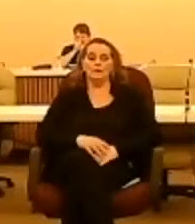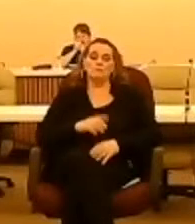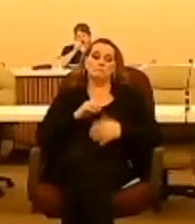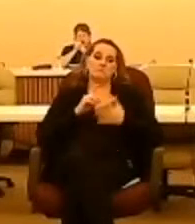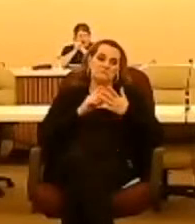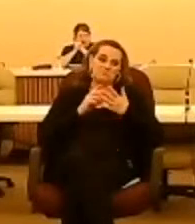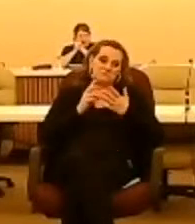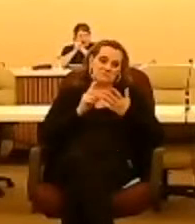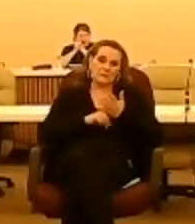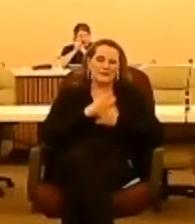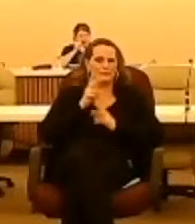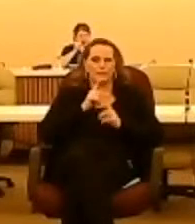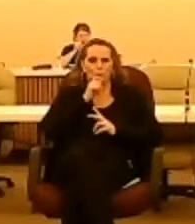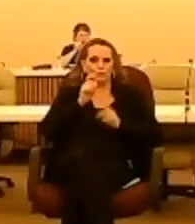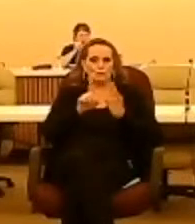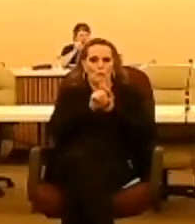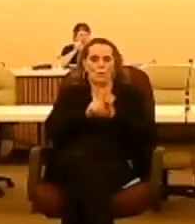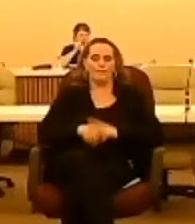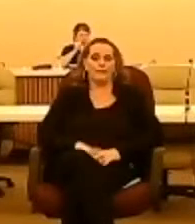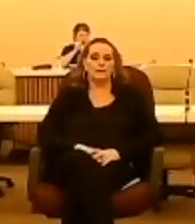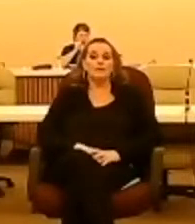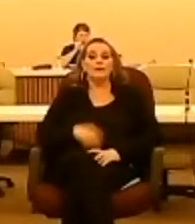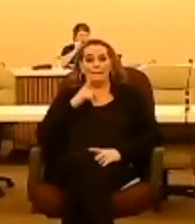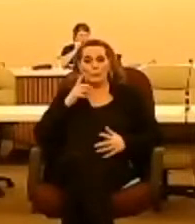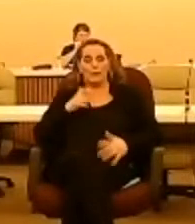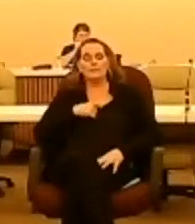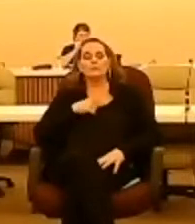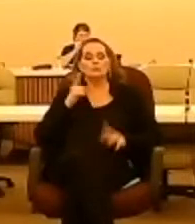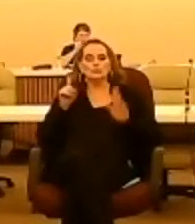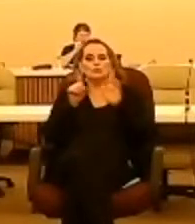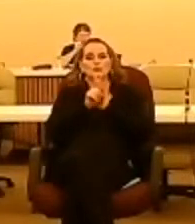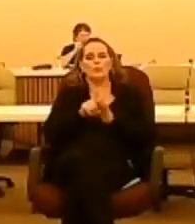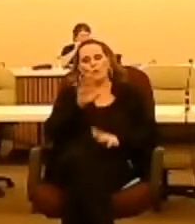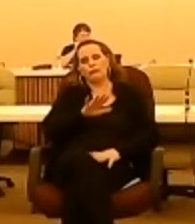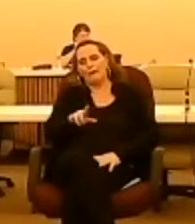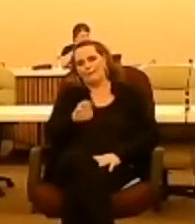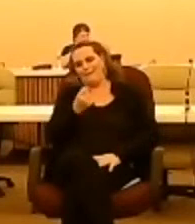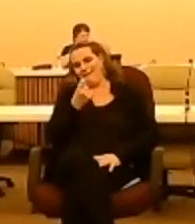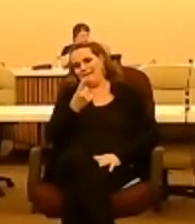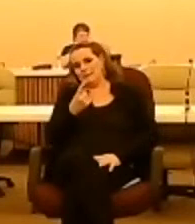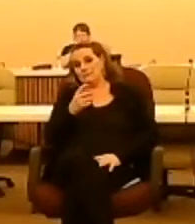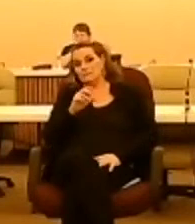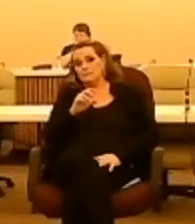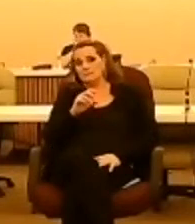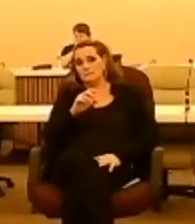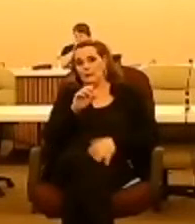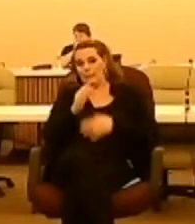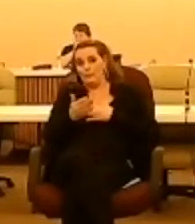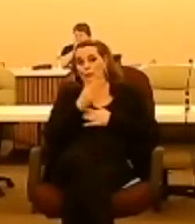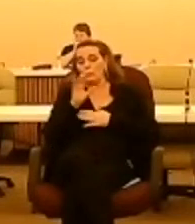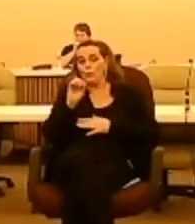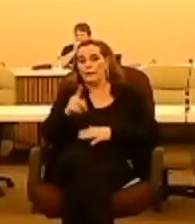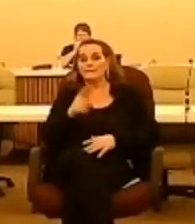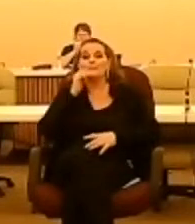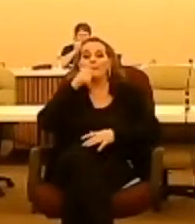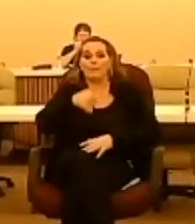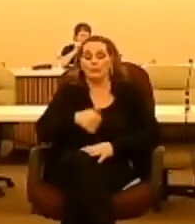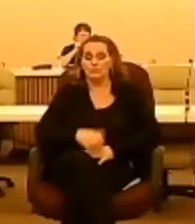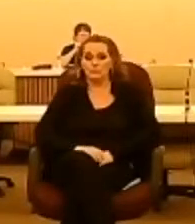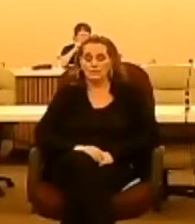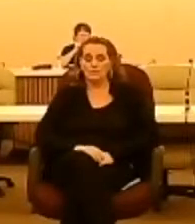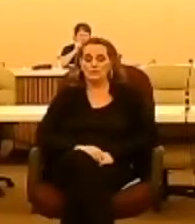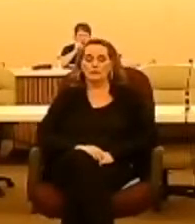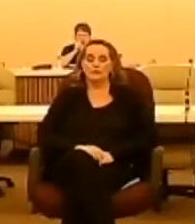you wish to do that, please show up around 11 o'clock. And again, that's in